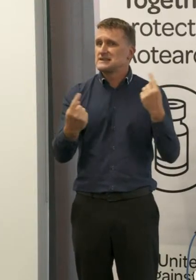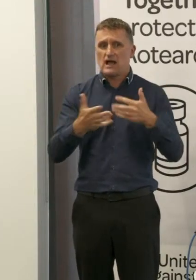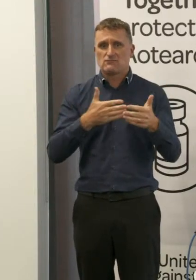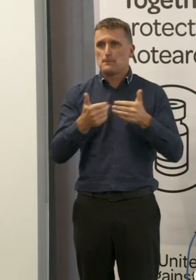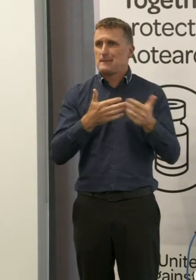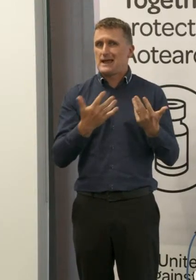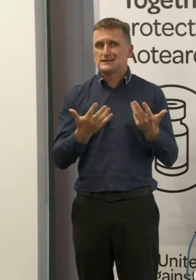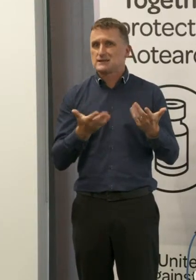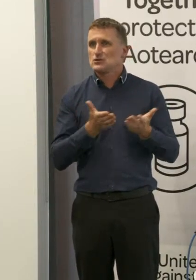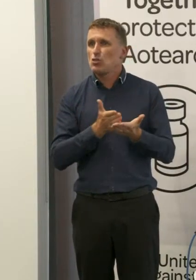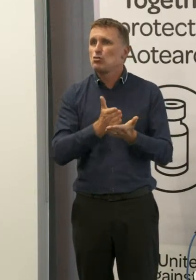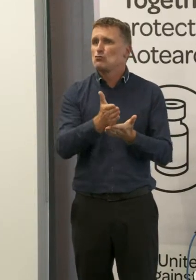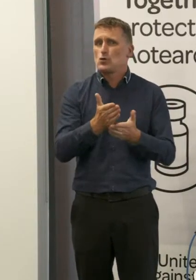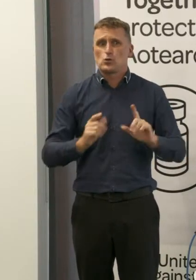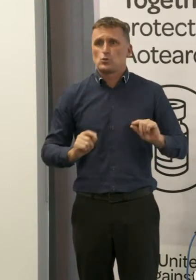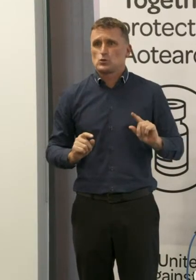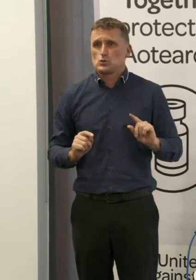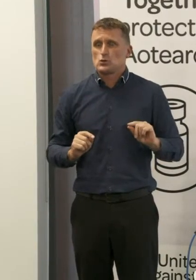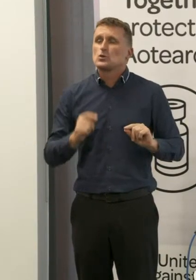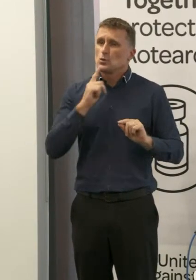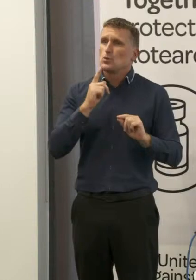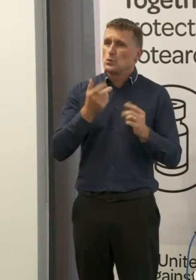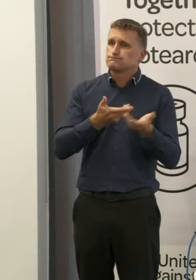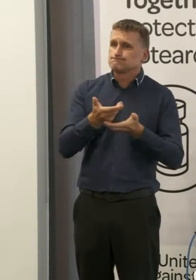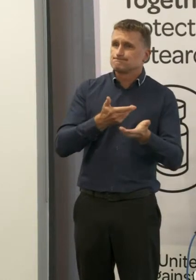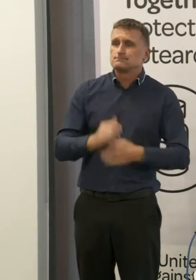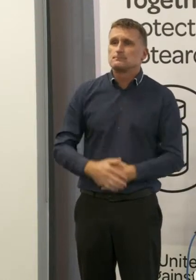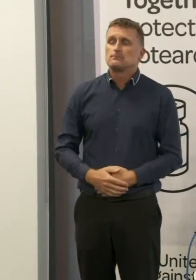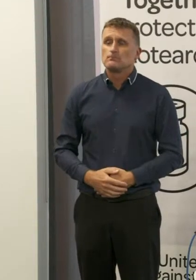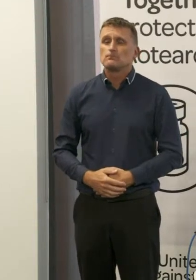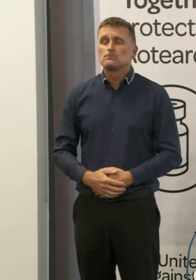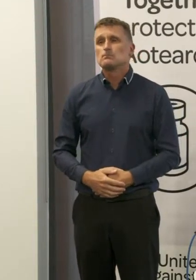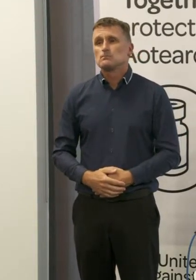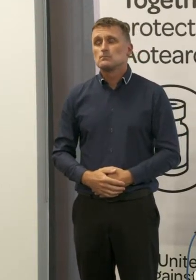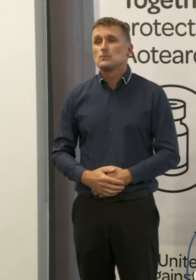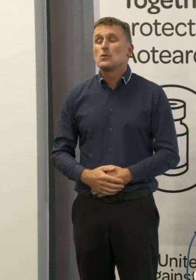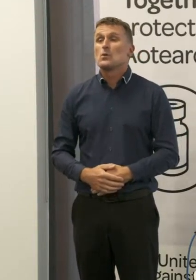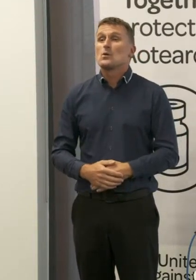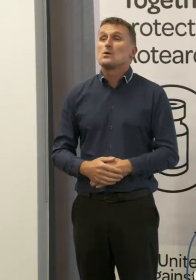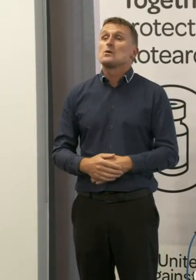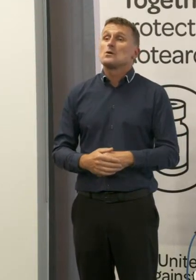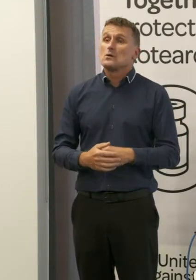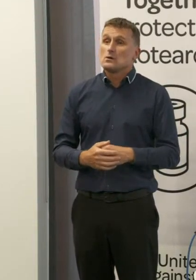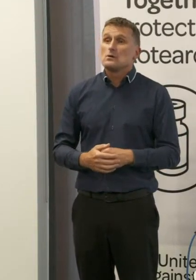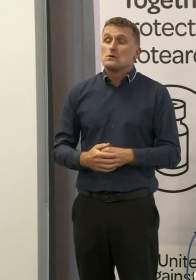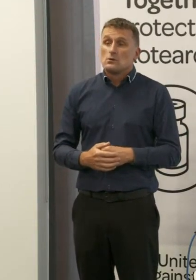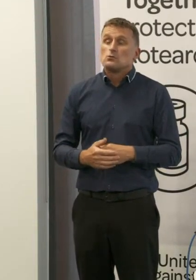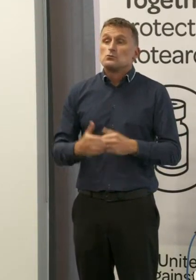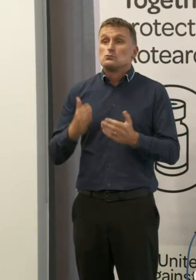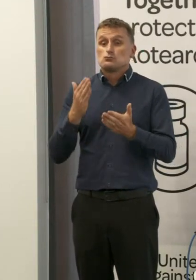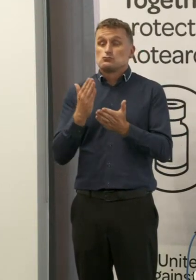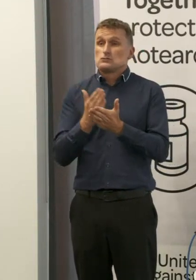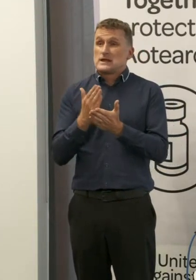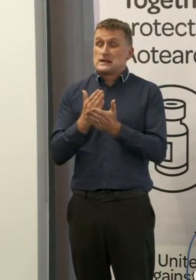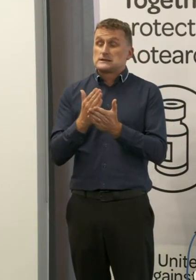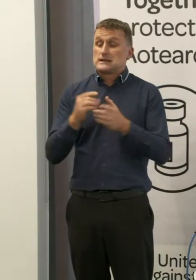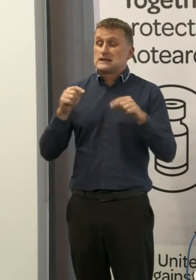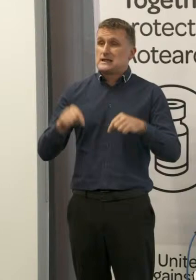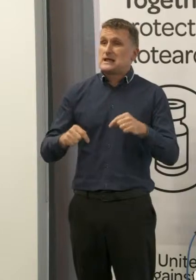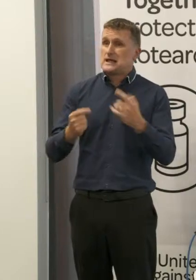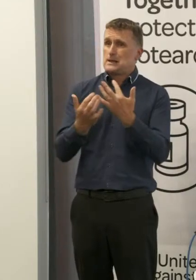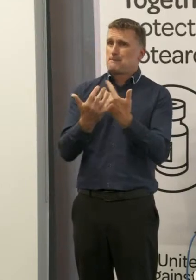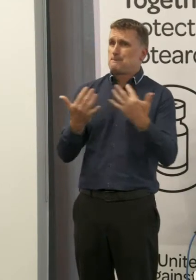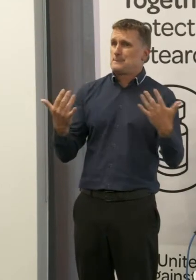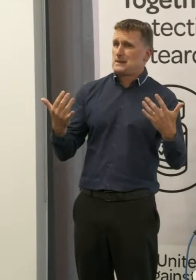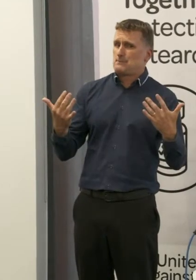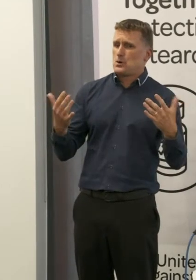COVID-19. This is a pretty big shift, both psychologically for both our population and for the healthcare sector, because